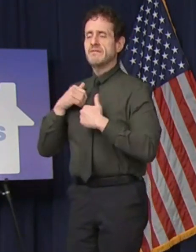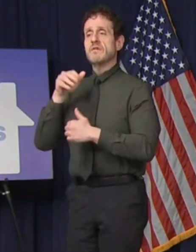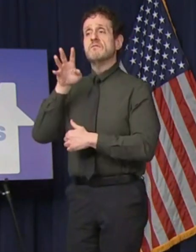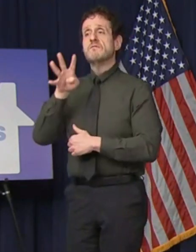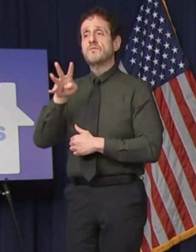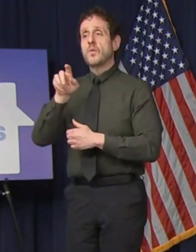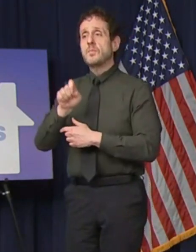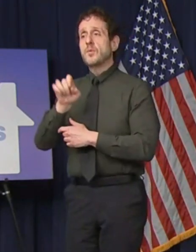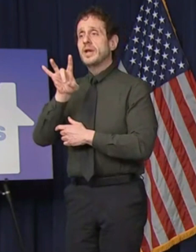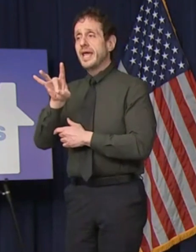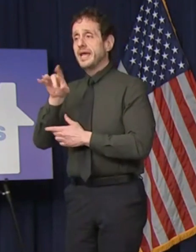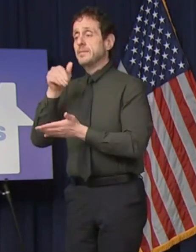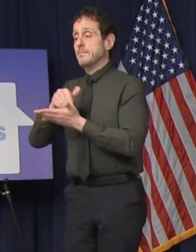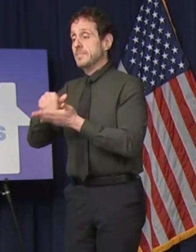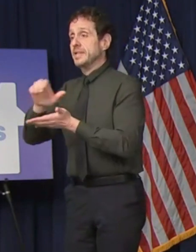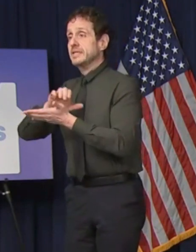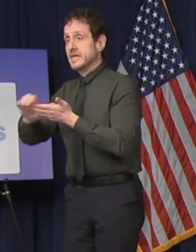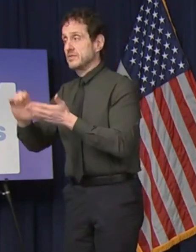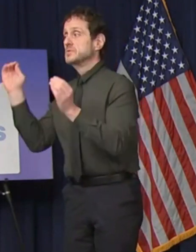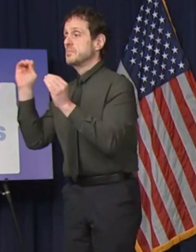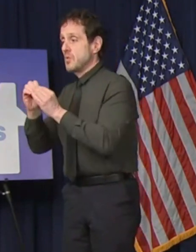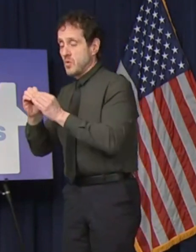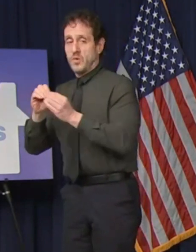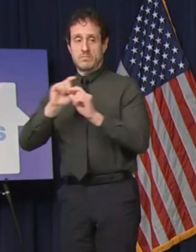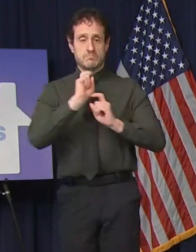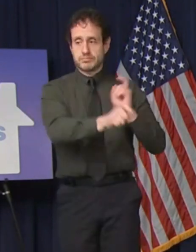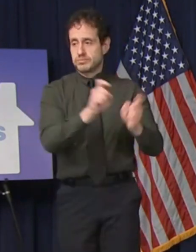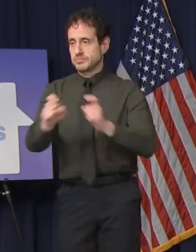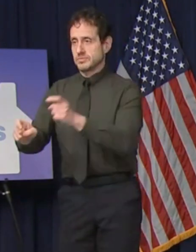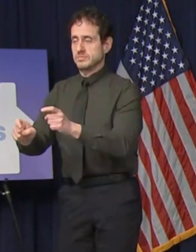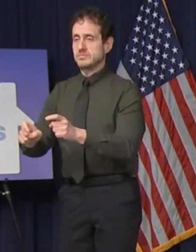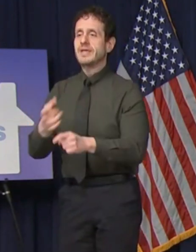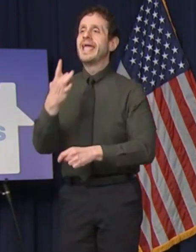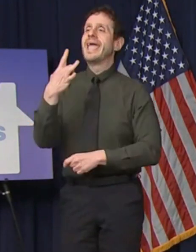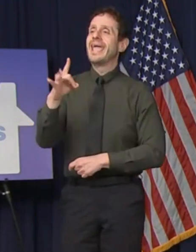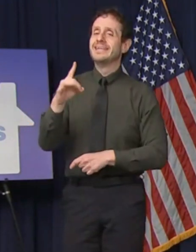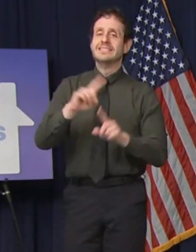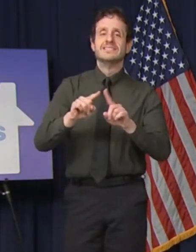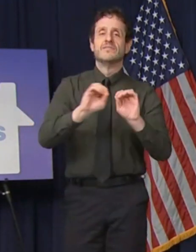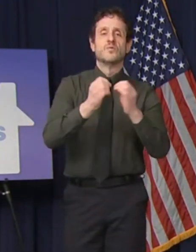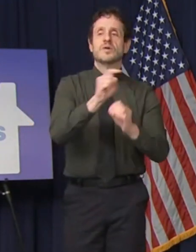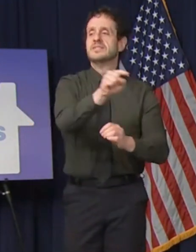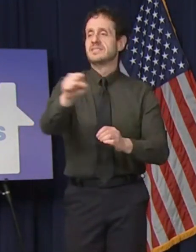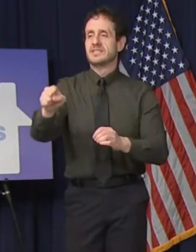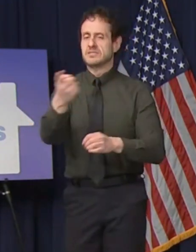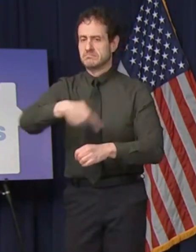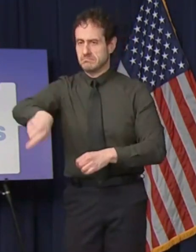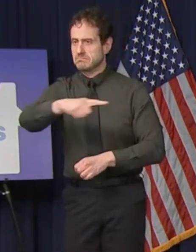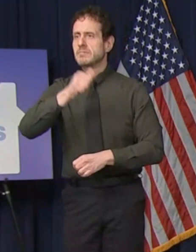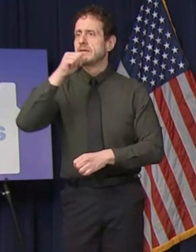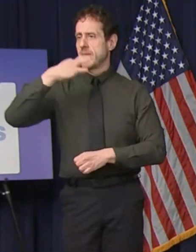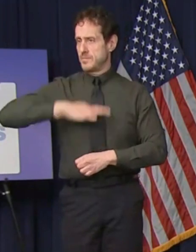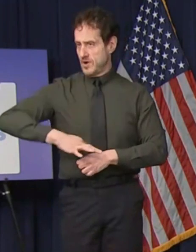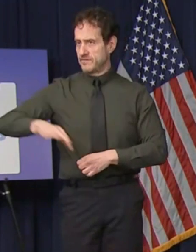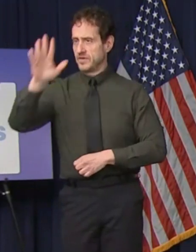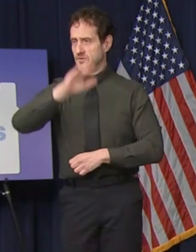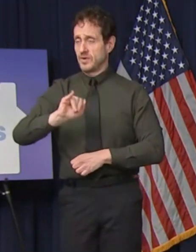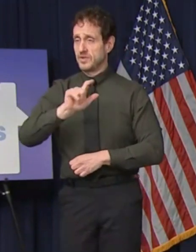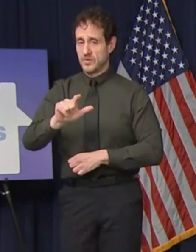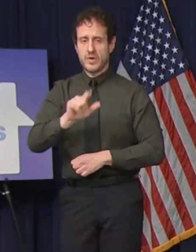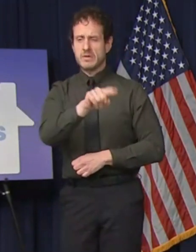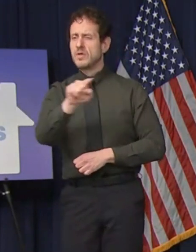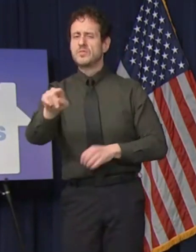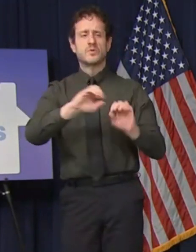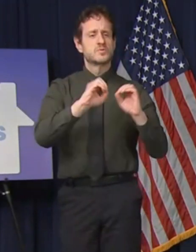$4.8 million more for 18 nonprofits around the state. These are organizations providing people